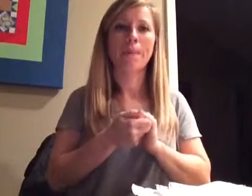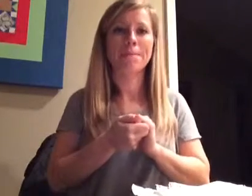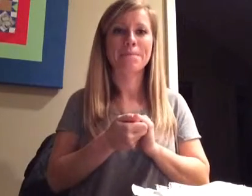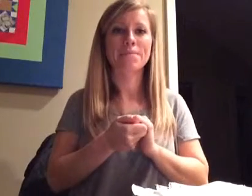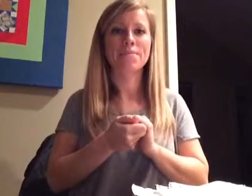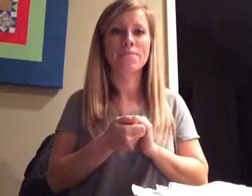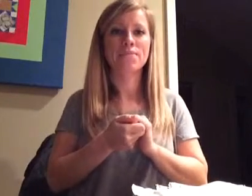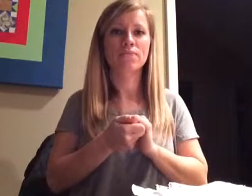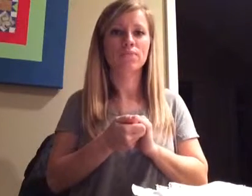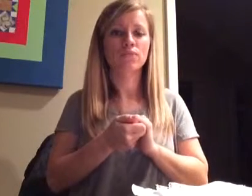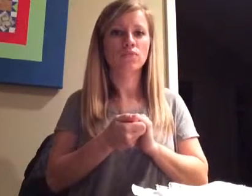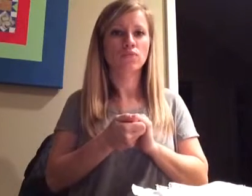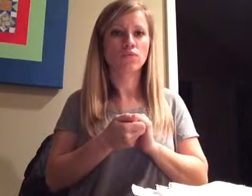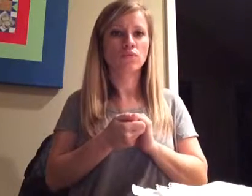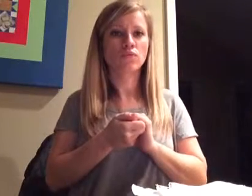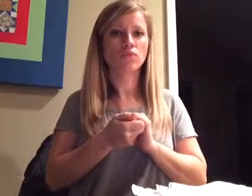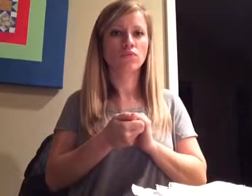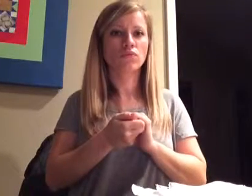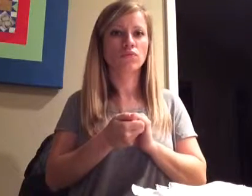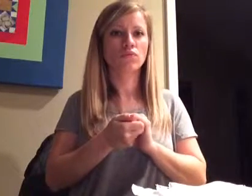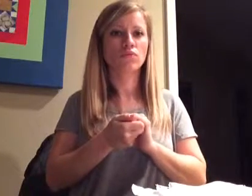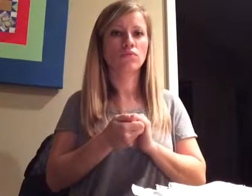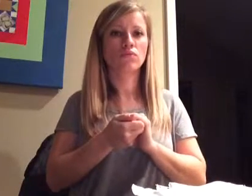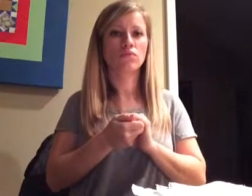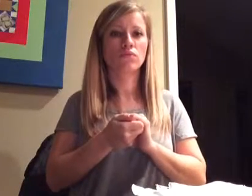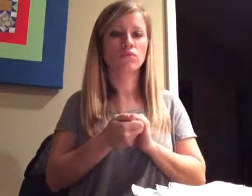between the national capital and the leaders of local communities.